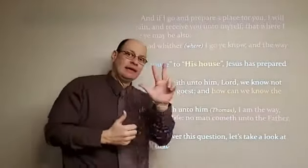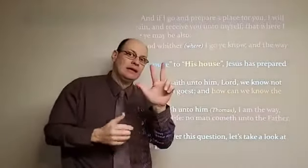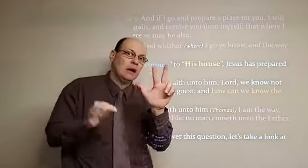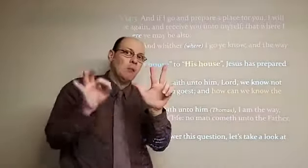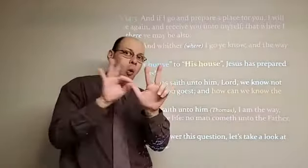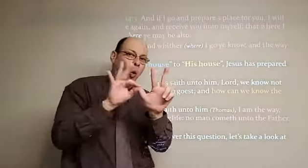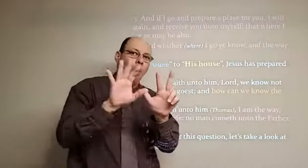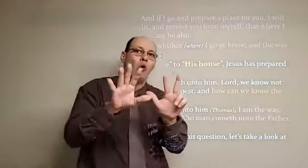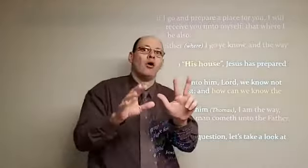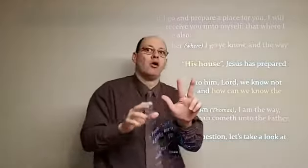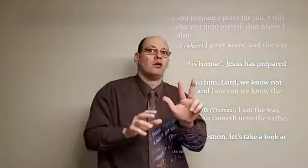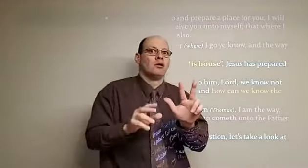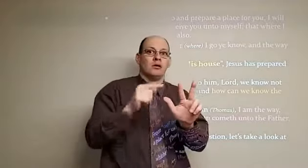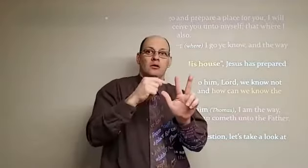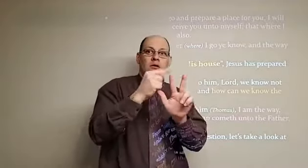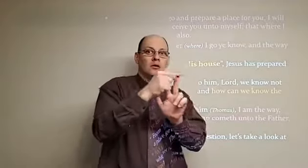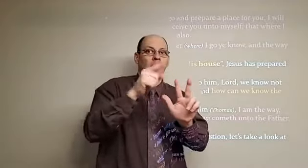so these three things here in the scripture